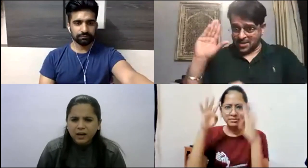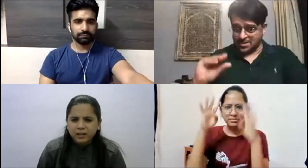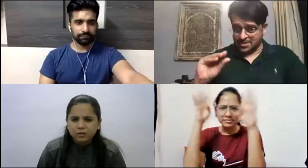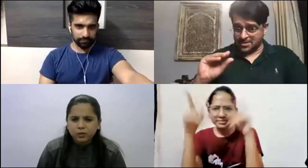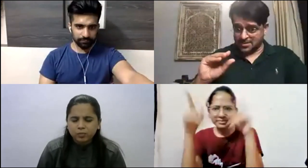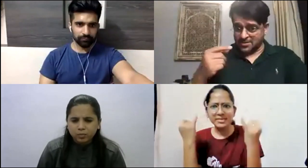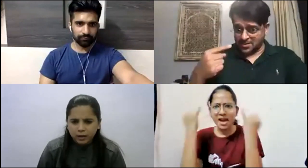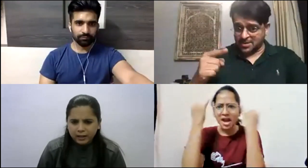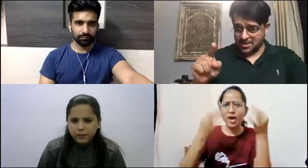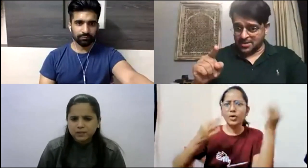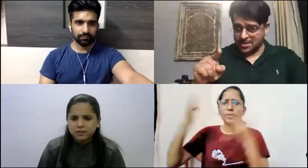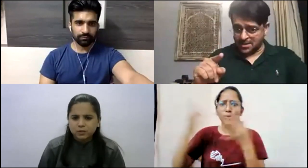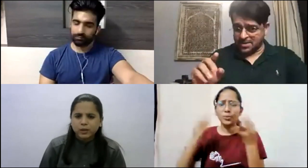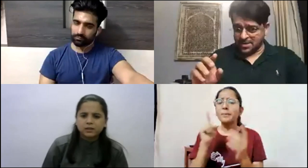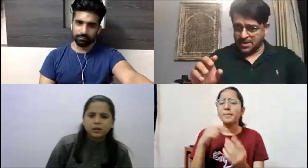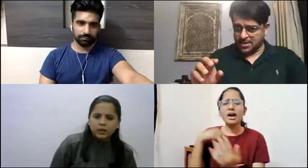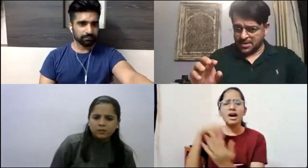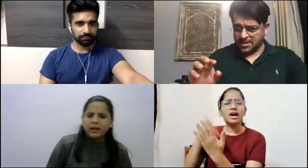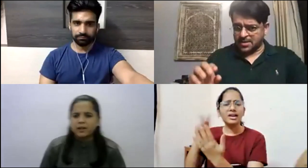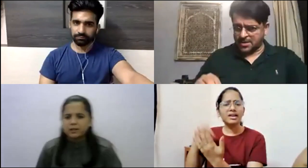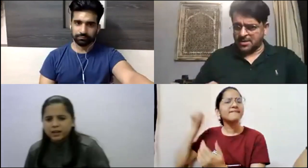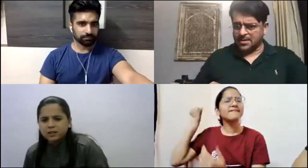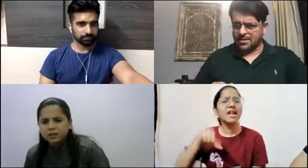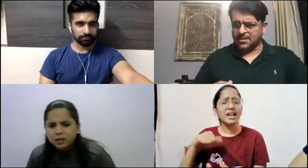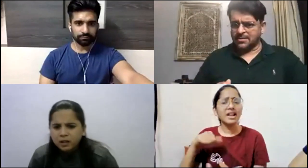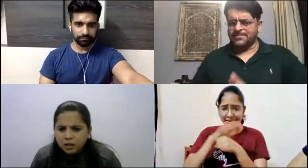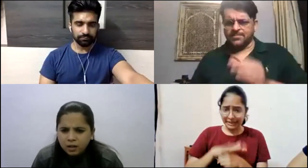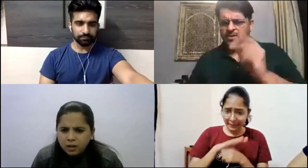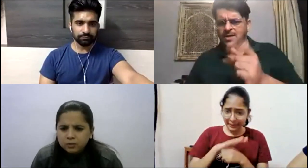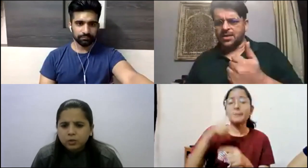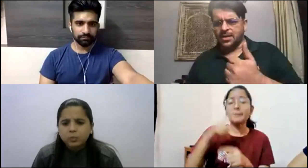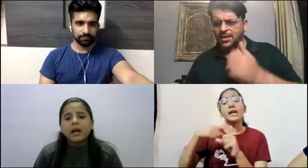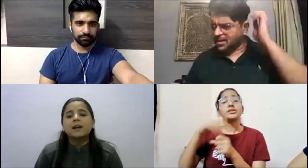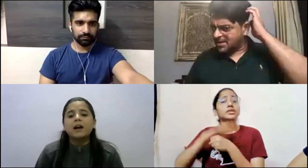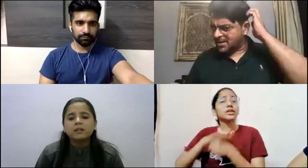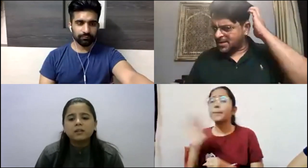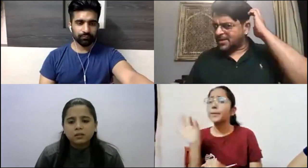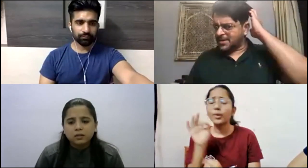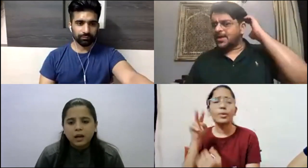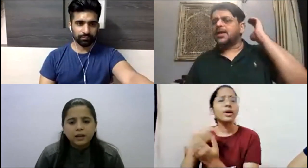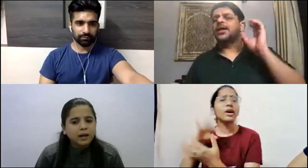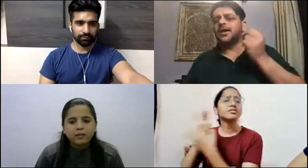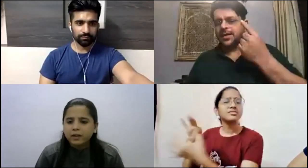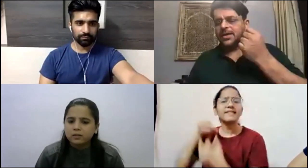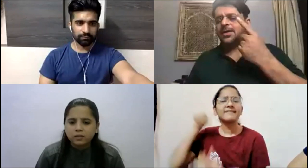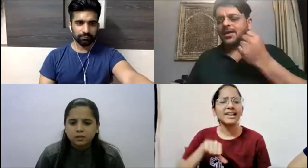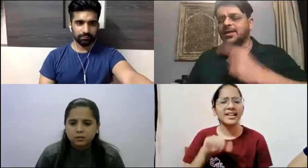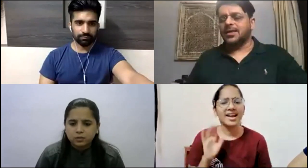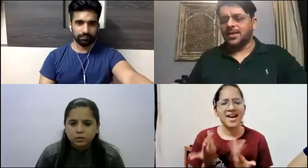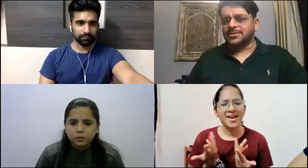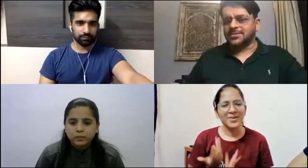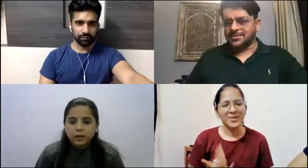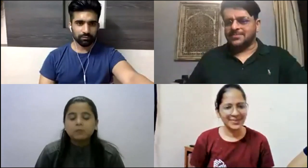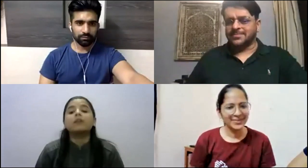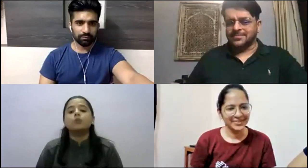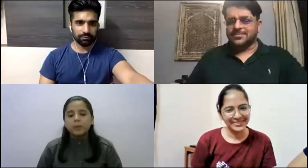and writing would help us to get the innovative ideas, right? So, but I can't read.